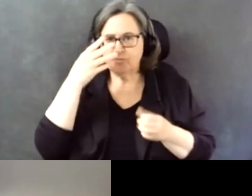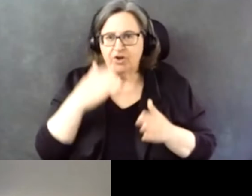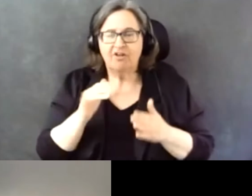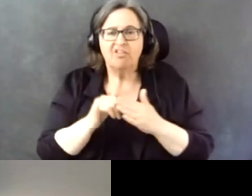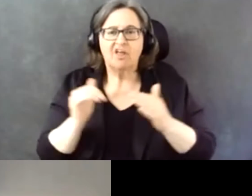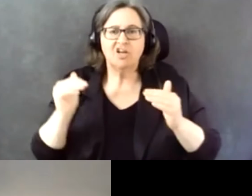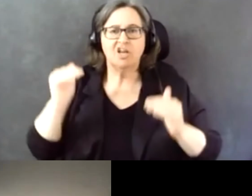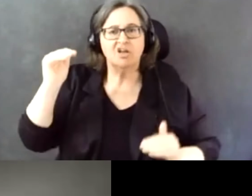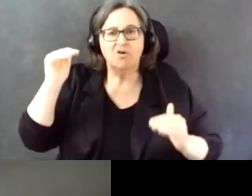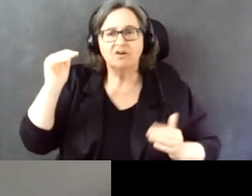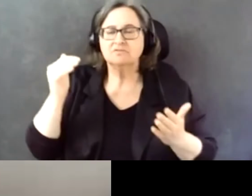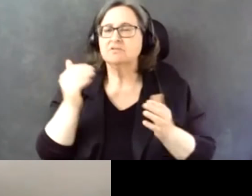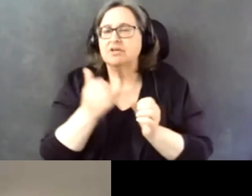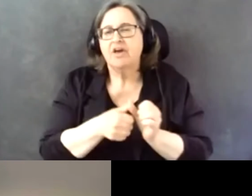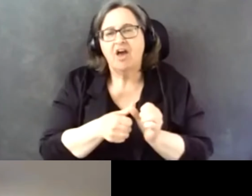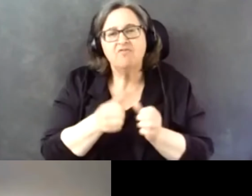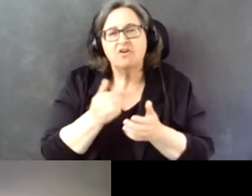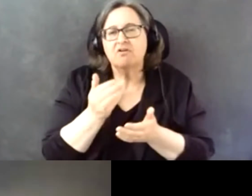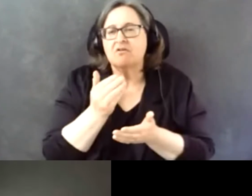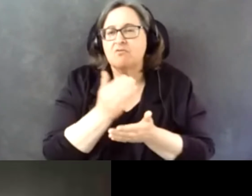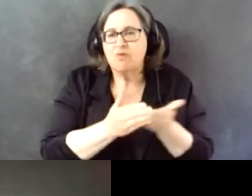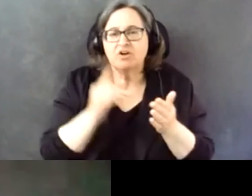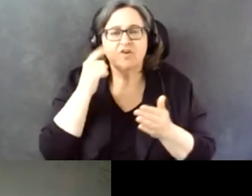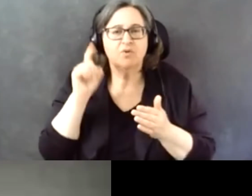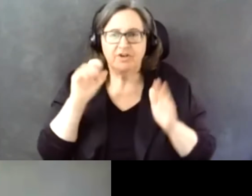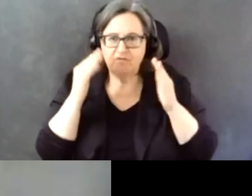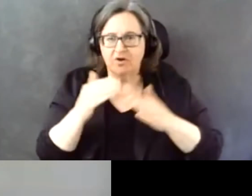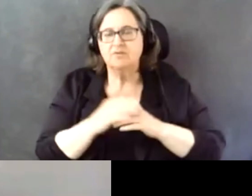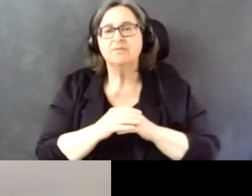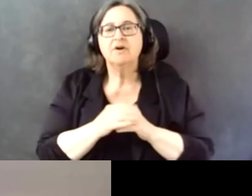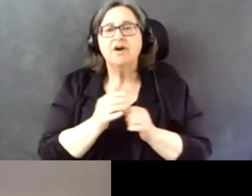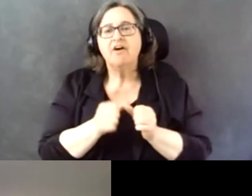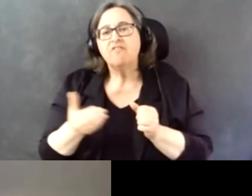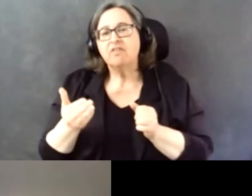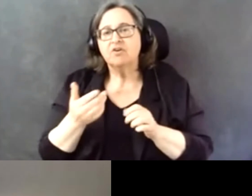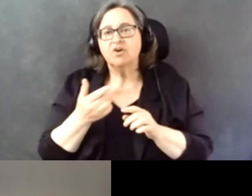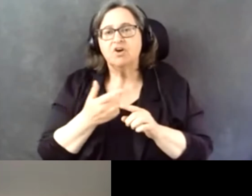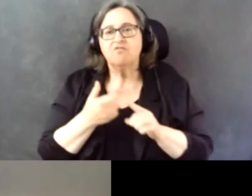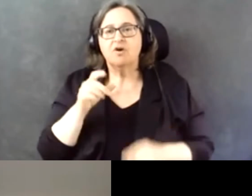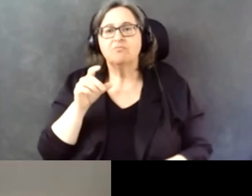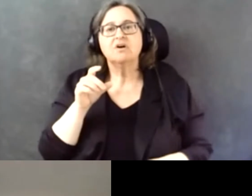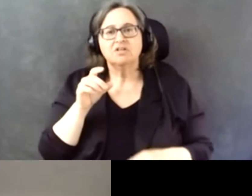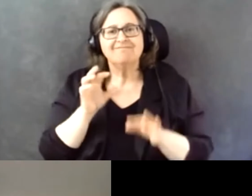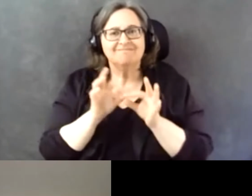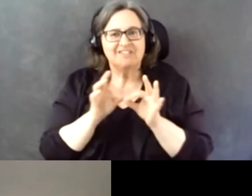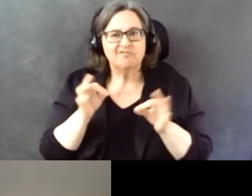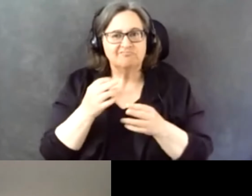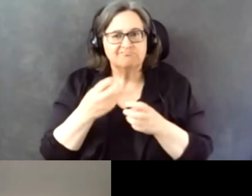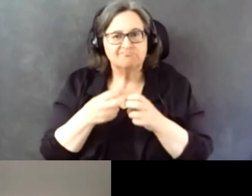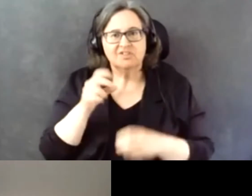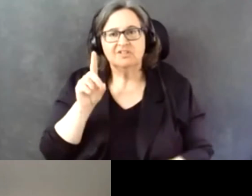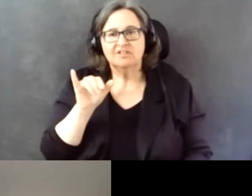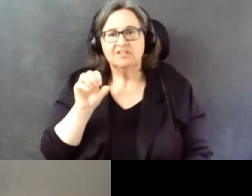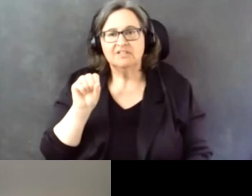in every area of government is what we need to zero in on everything from uh dyslexia which 30 percent of our prison